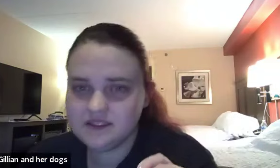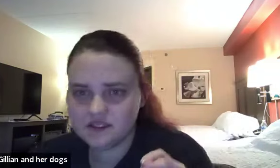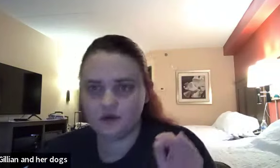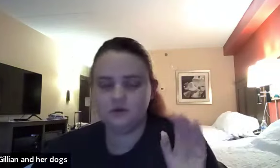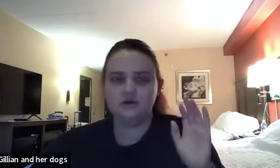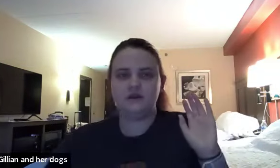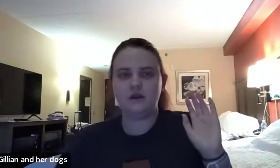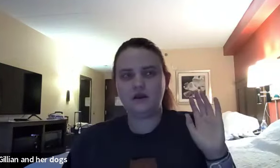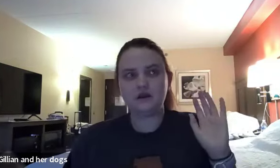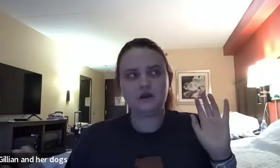So there are